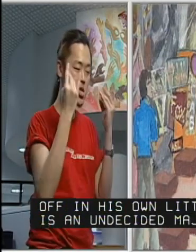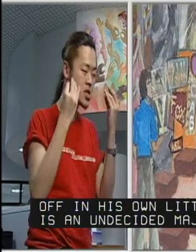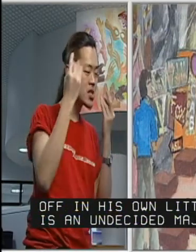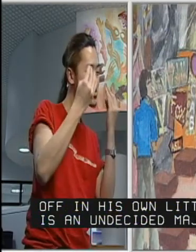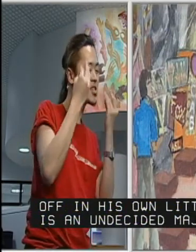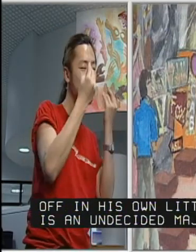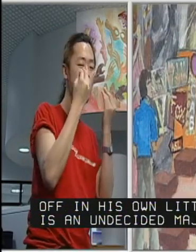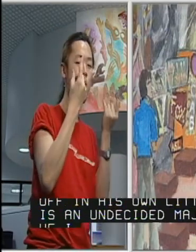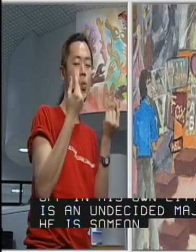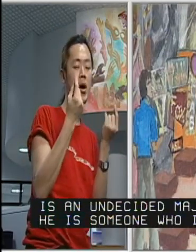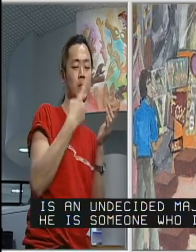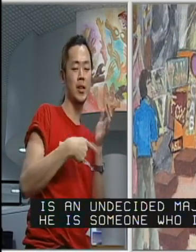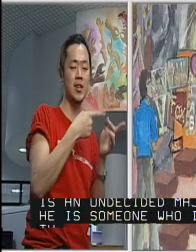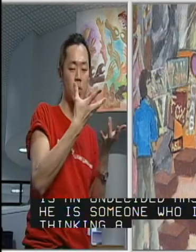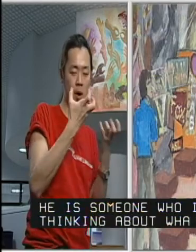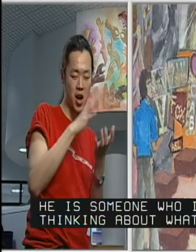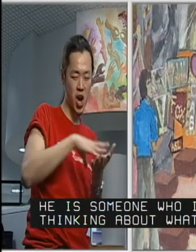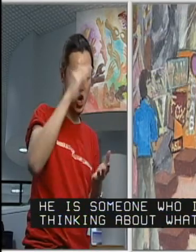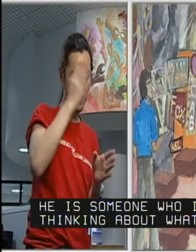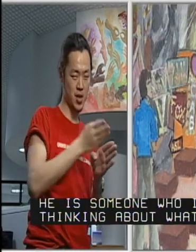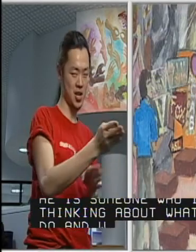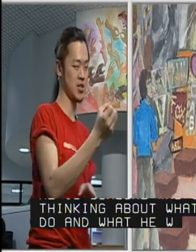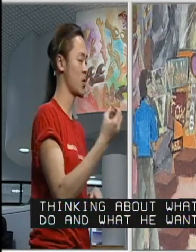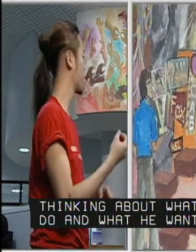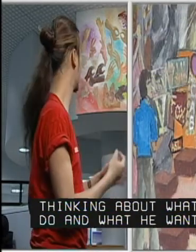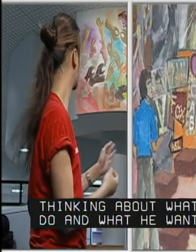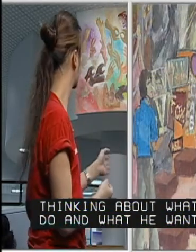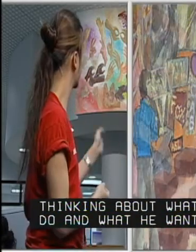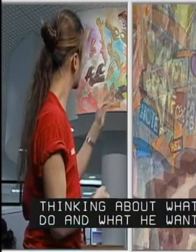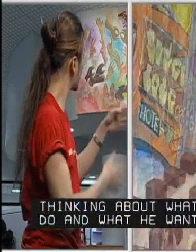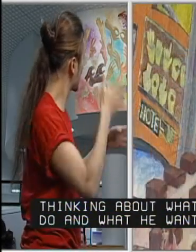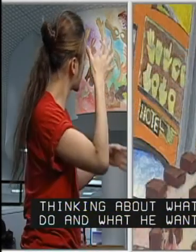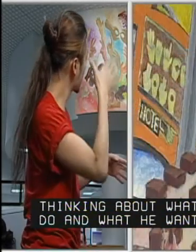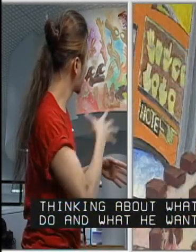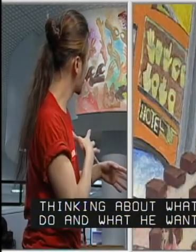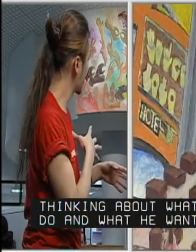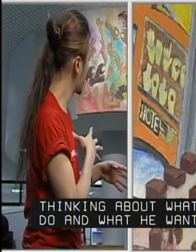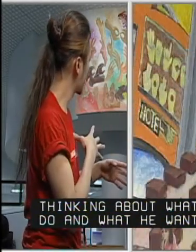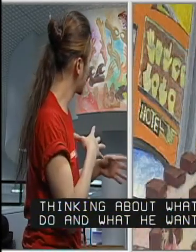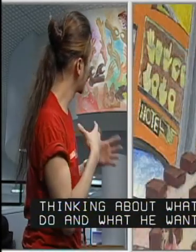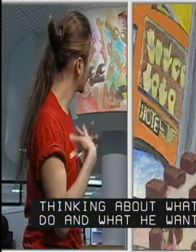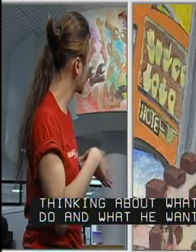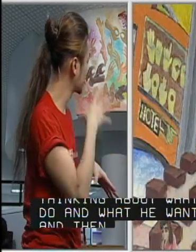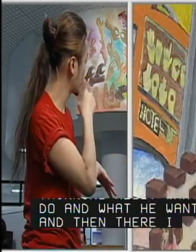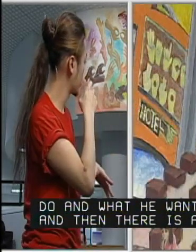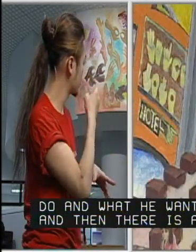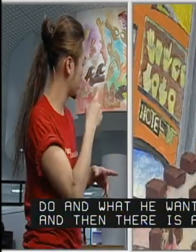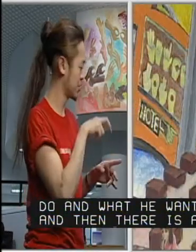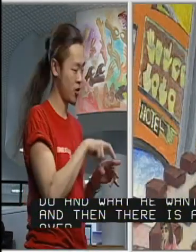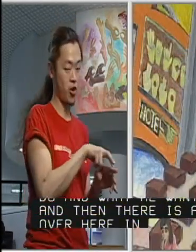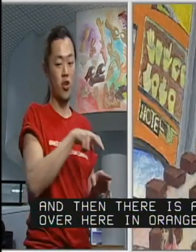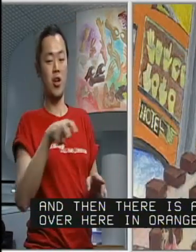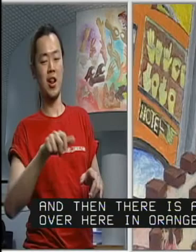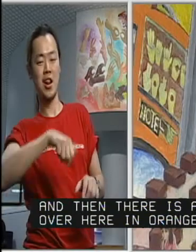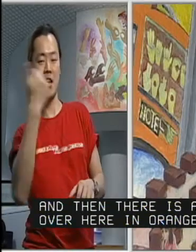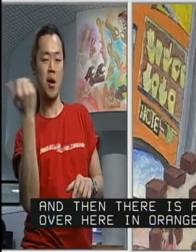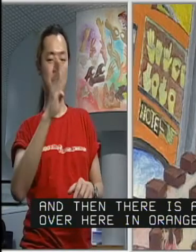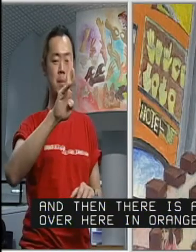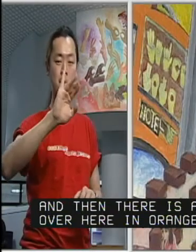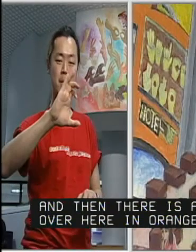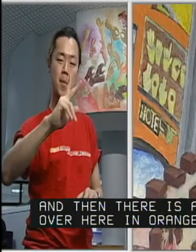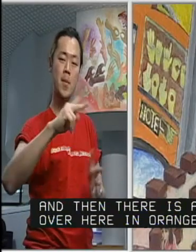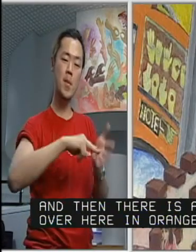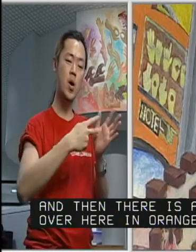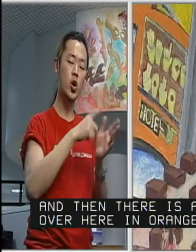an undecided major. He's someone who's still thinking about what he wants to do and what he wants to study. Then there's another one over here in